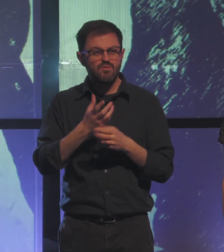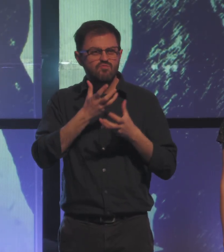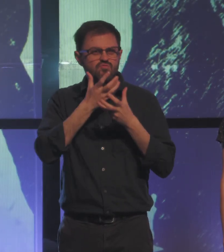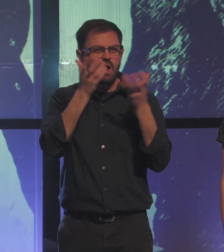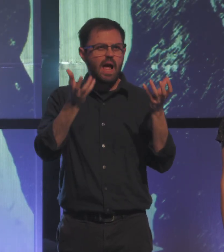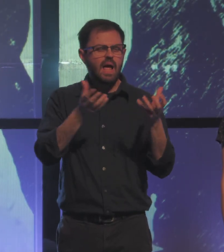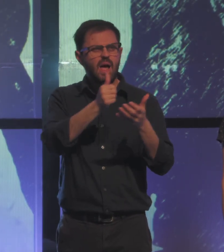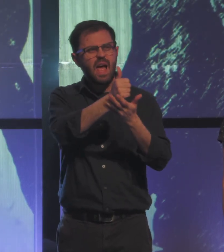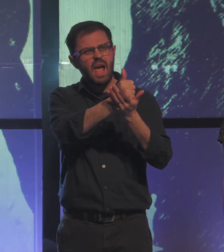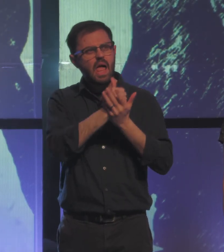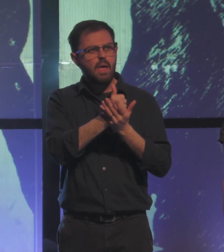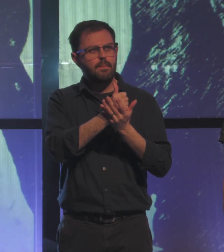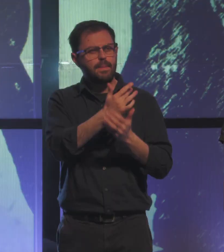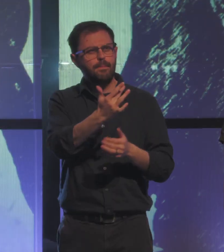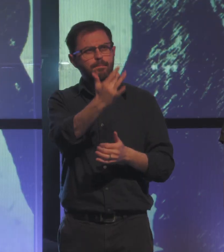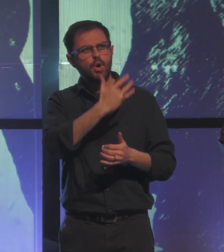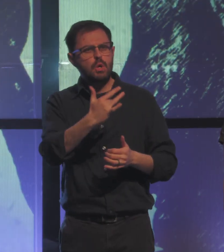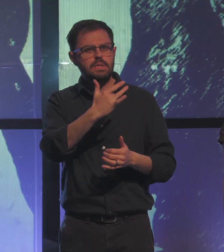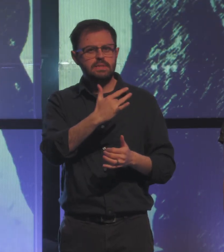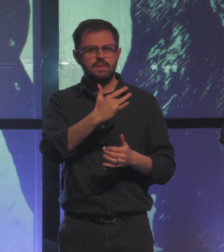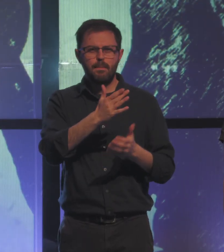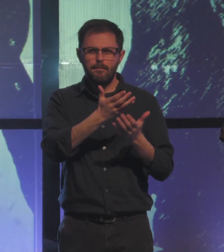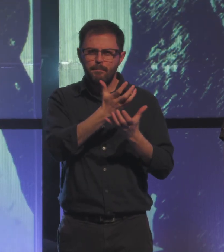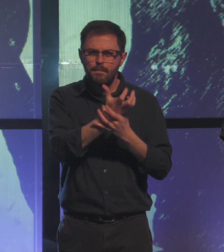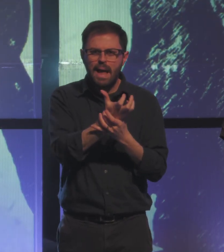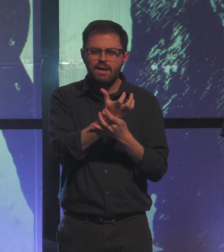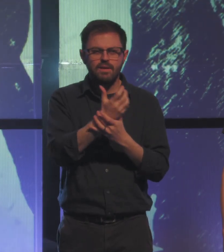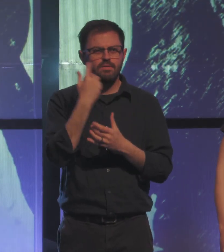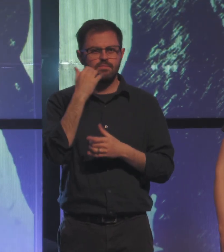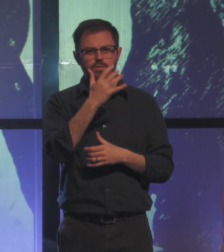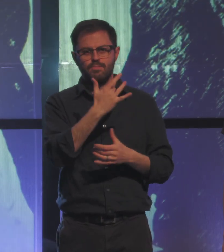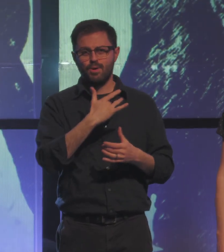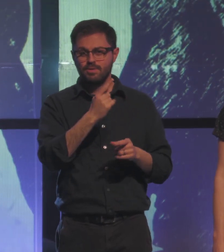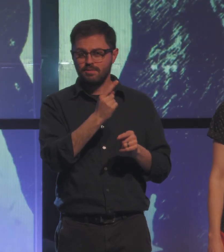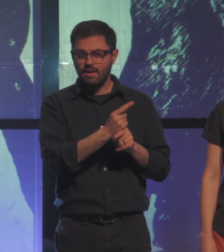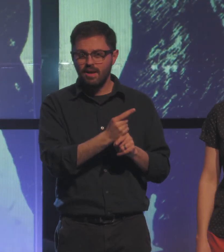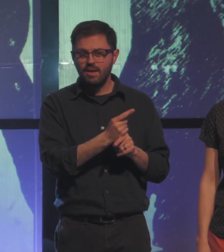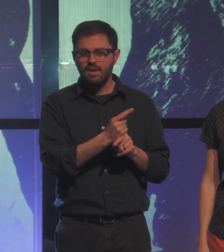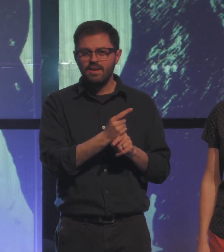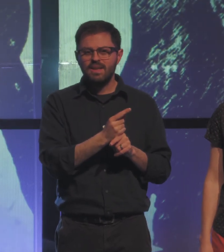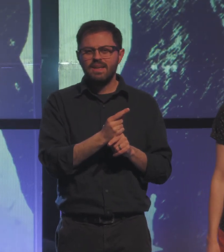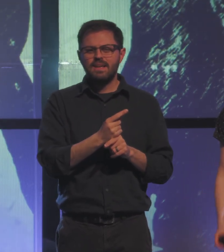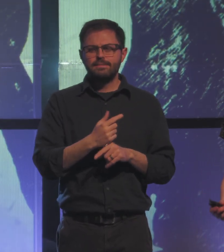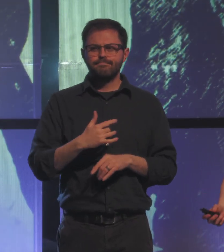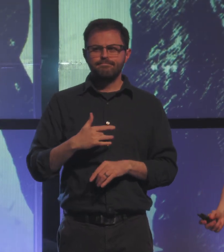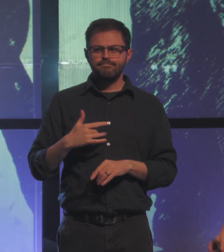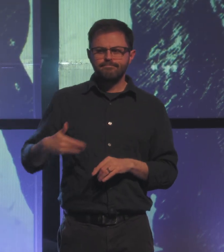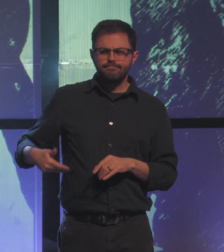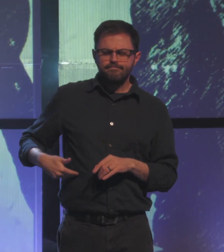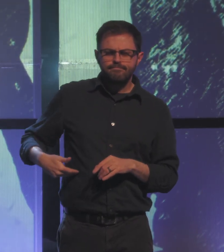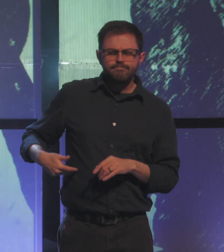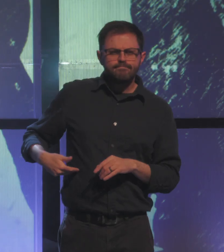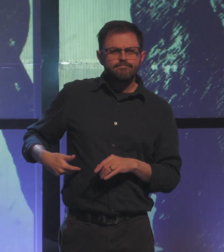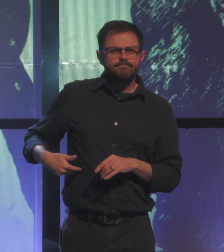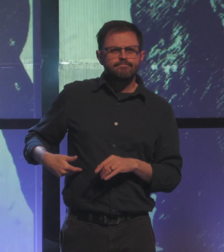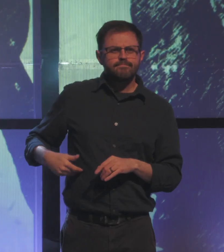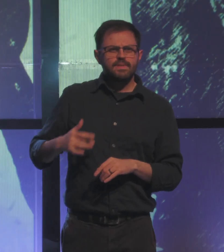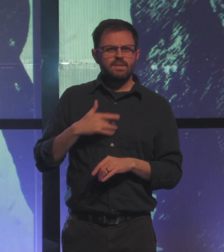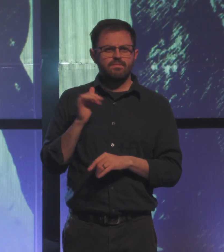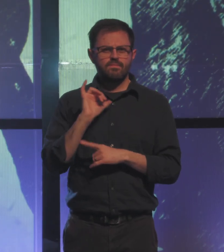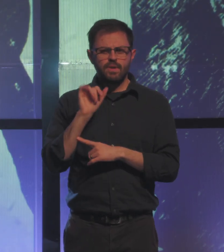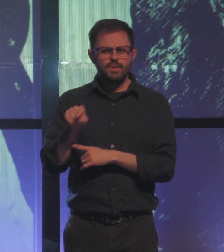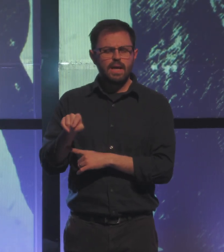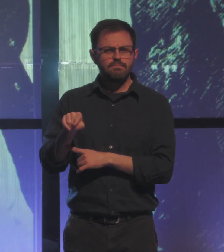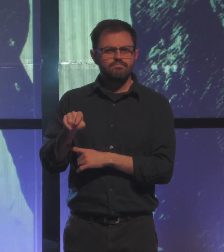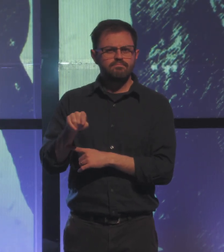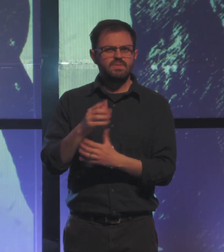me, begging for mercy. And I really think that he was doing this. I really think Bartimaeus was begging for mercy